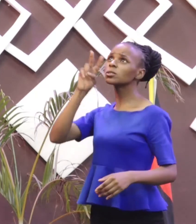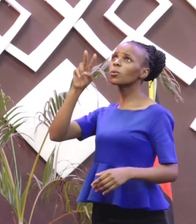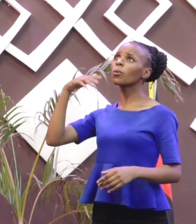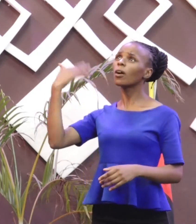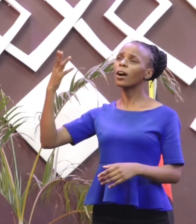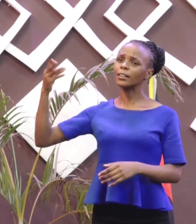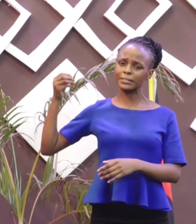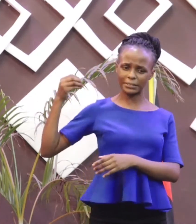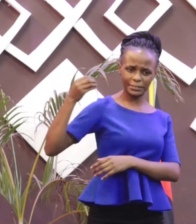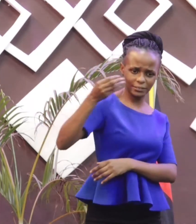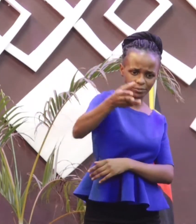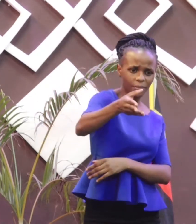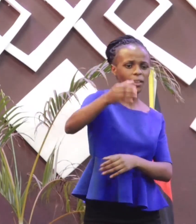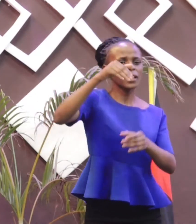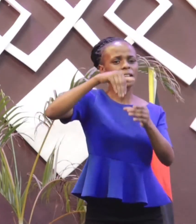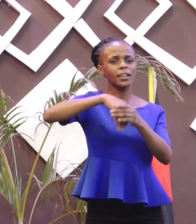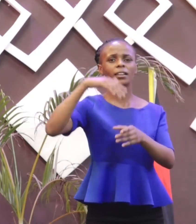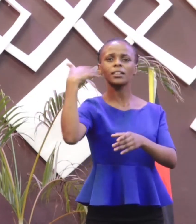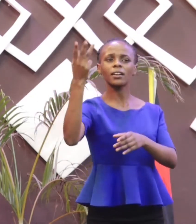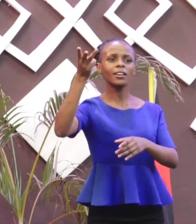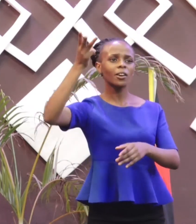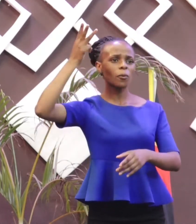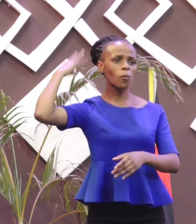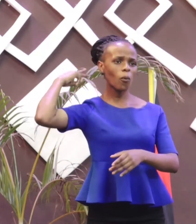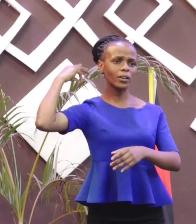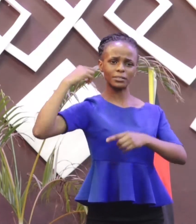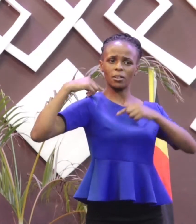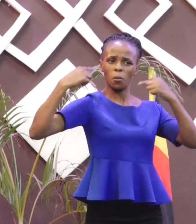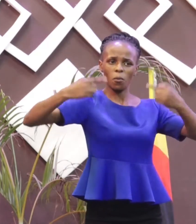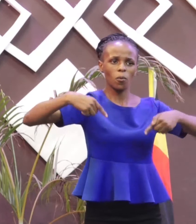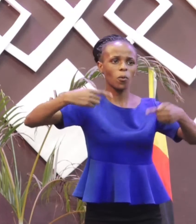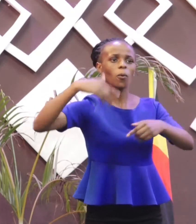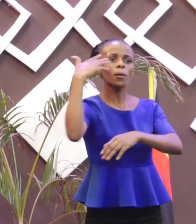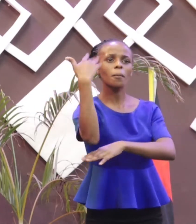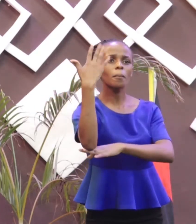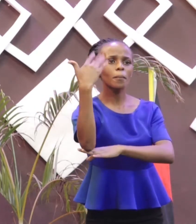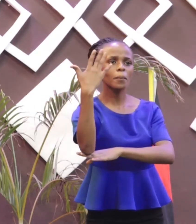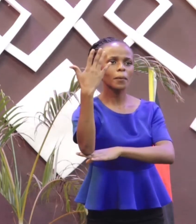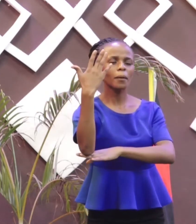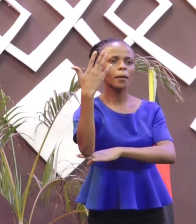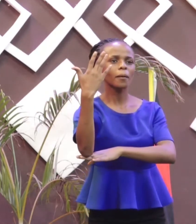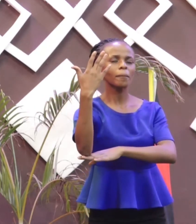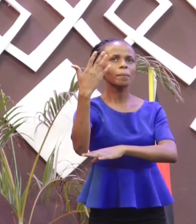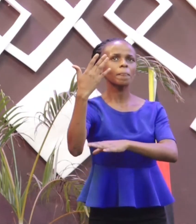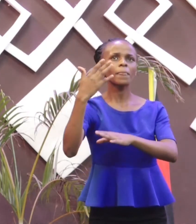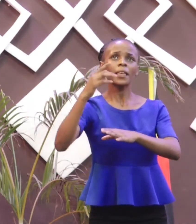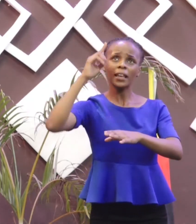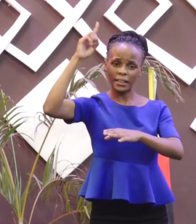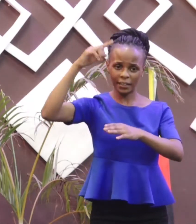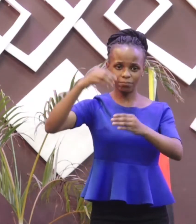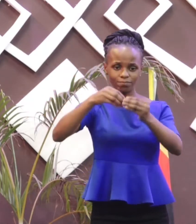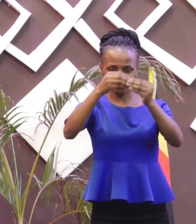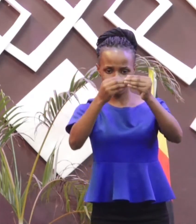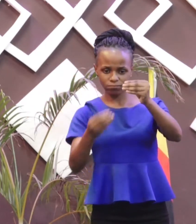to me. In it was a scroll, which he